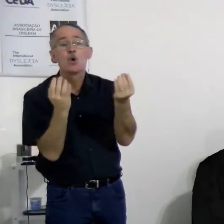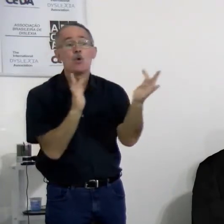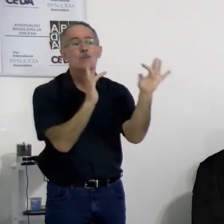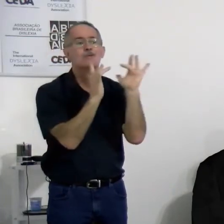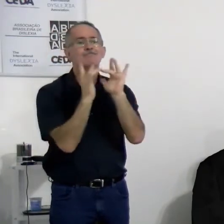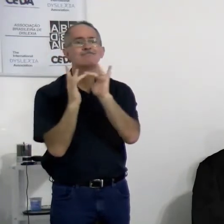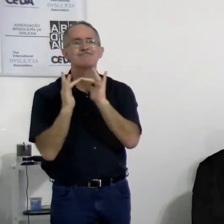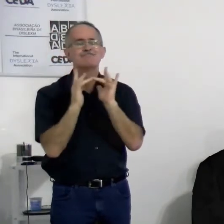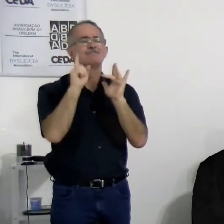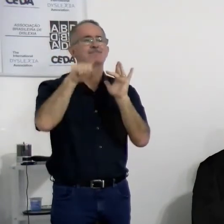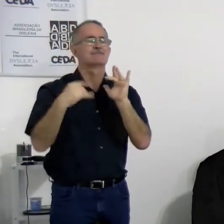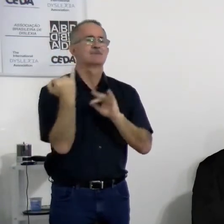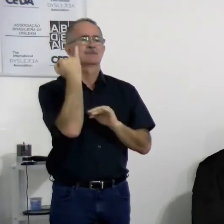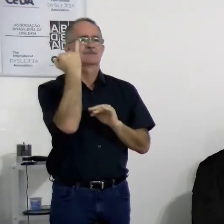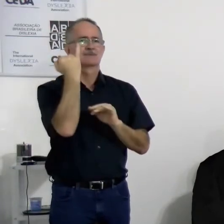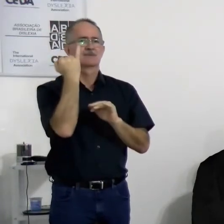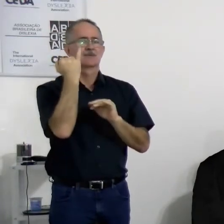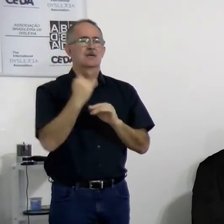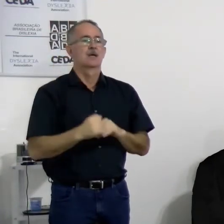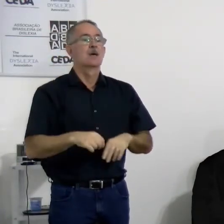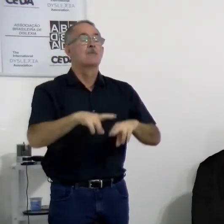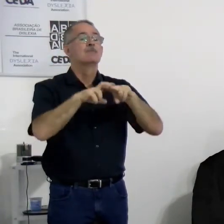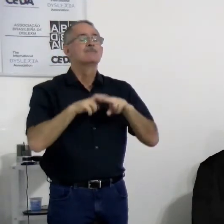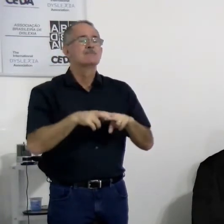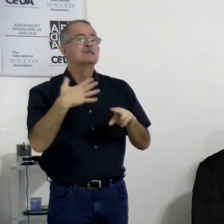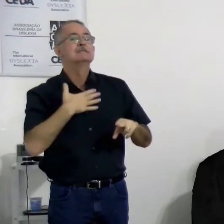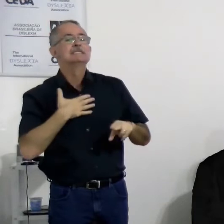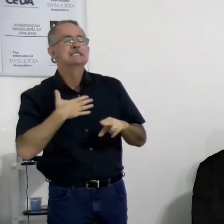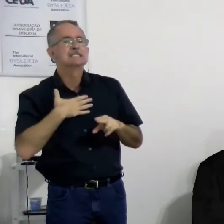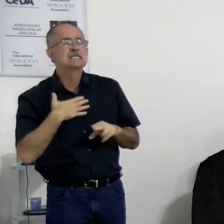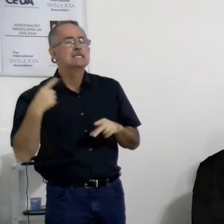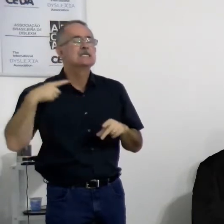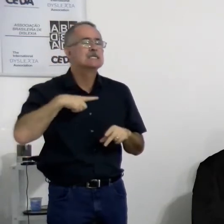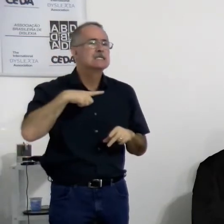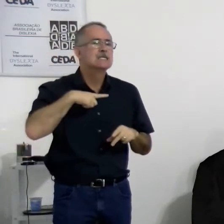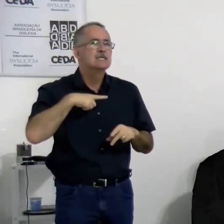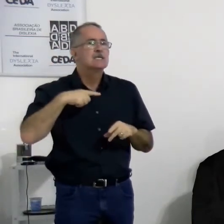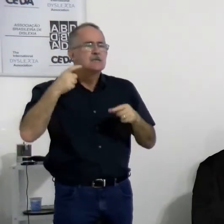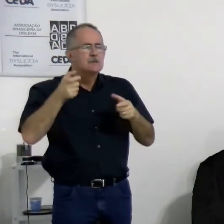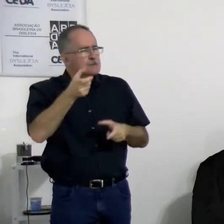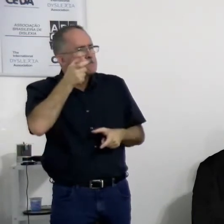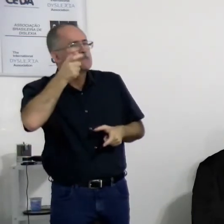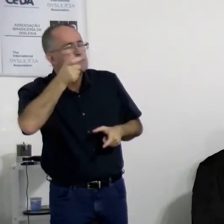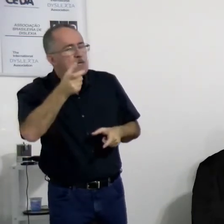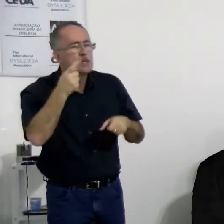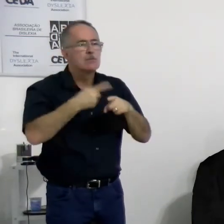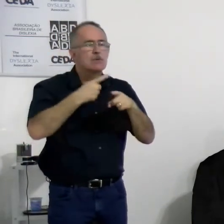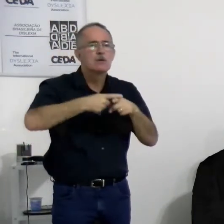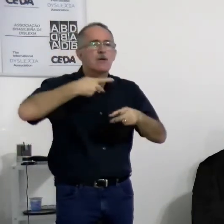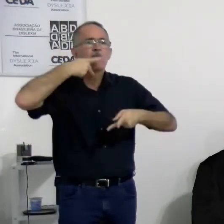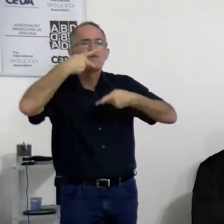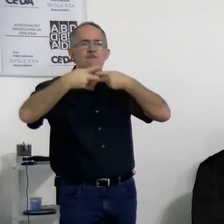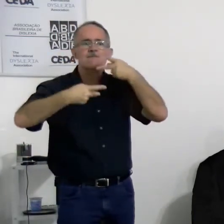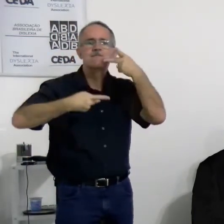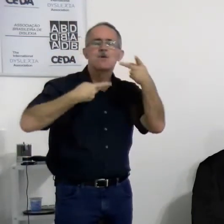so important. So a lot of my research has come from that interest in spoken and written